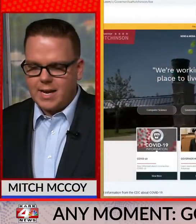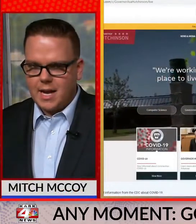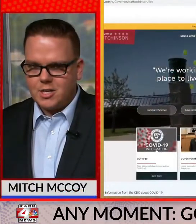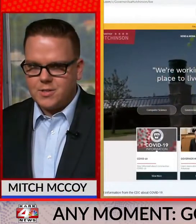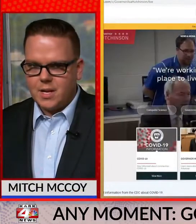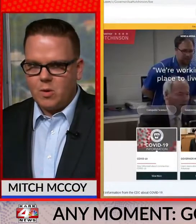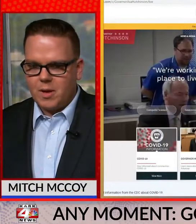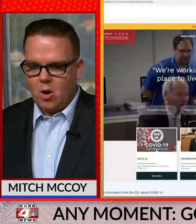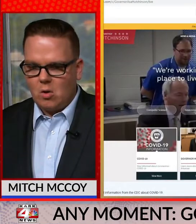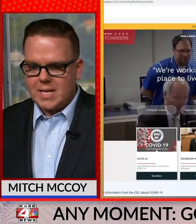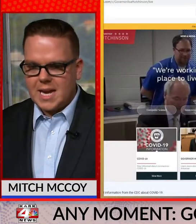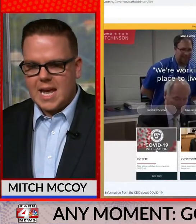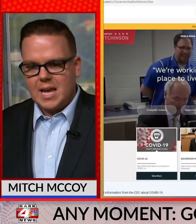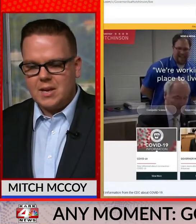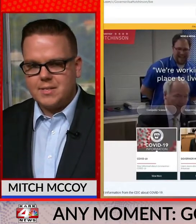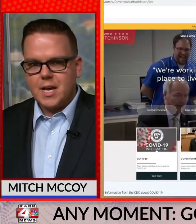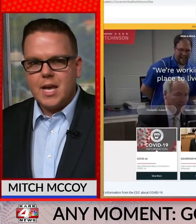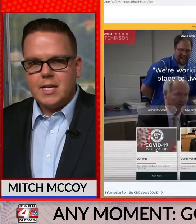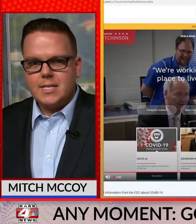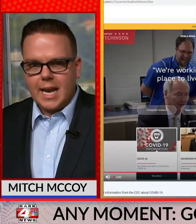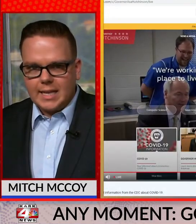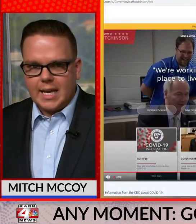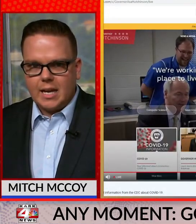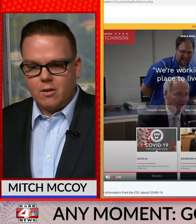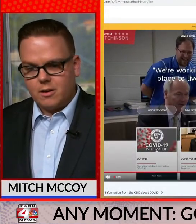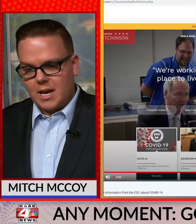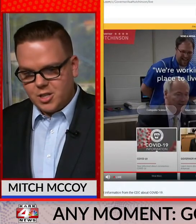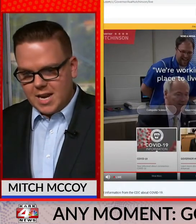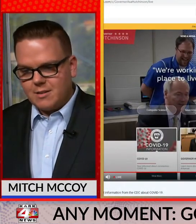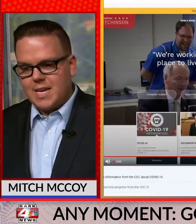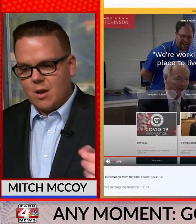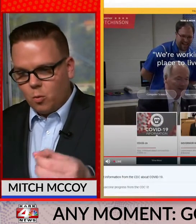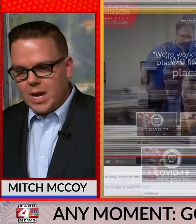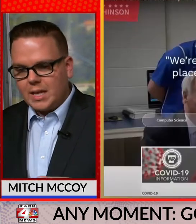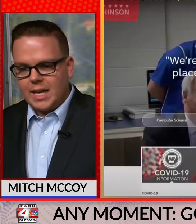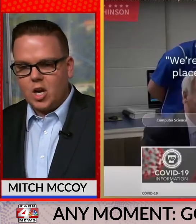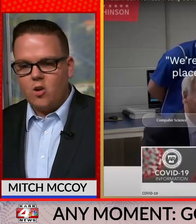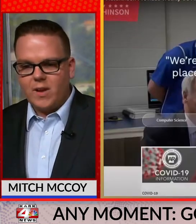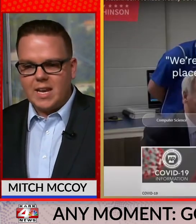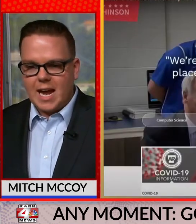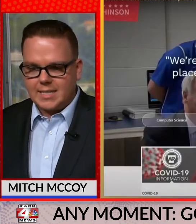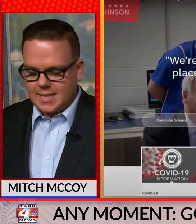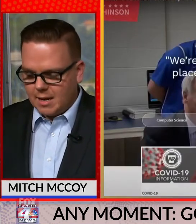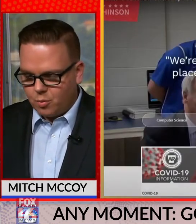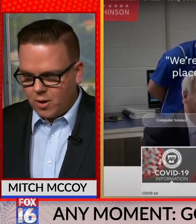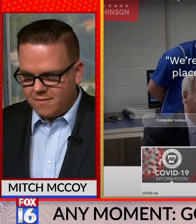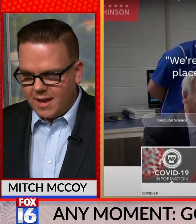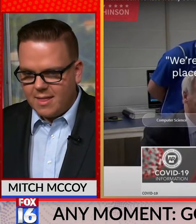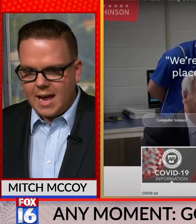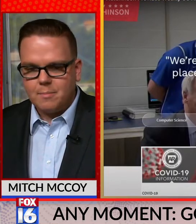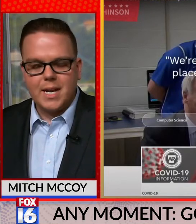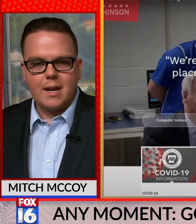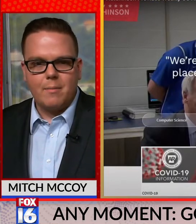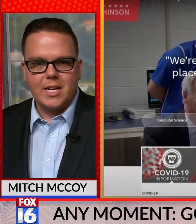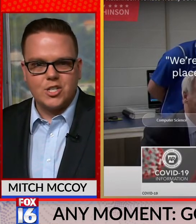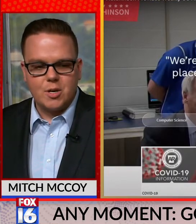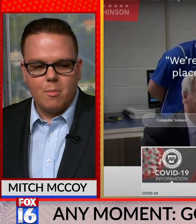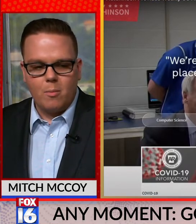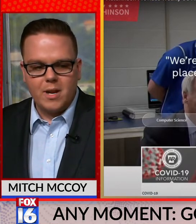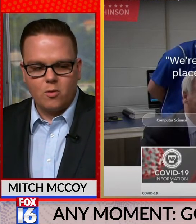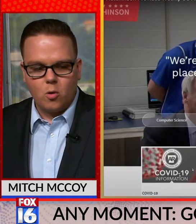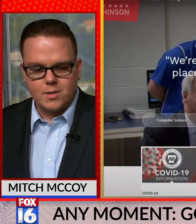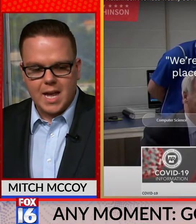Governor Asa Hutchinson will be holding his daily, or I should now say weekly, COVID-19 briefing. That update coming in